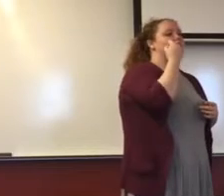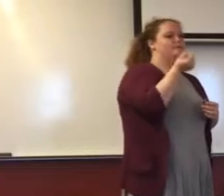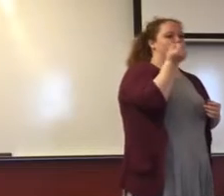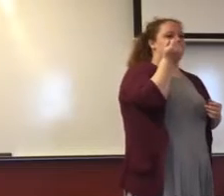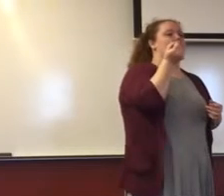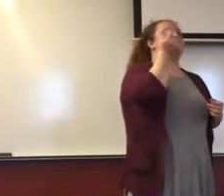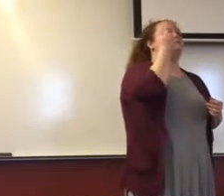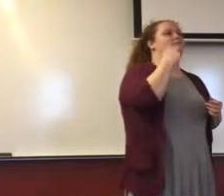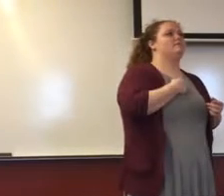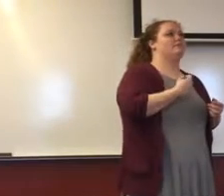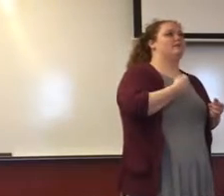What, Simcom? Yeah. Yeah.